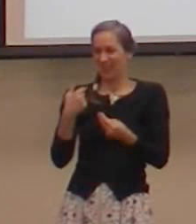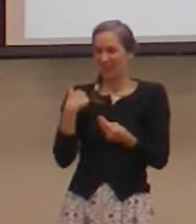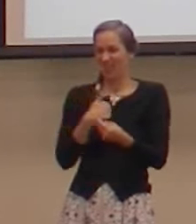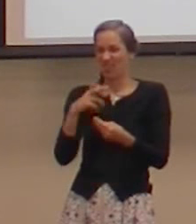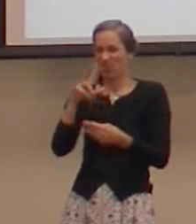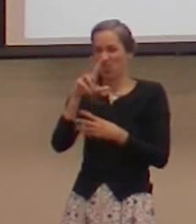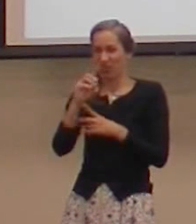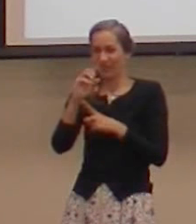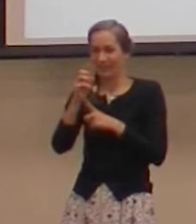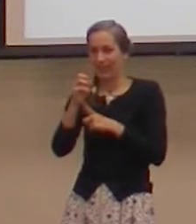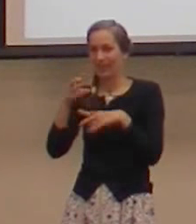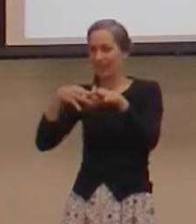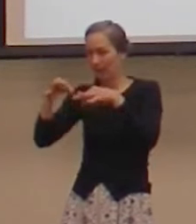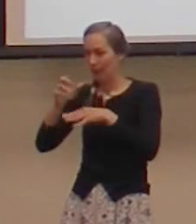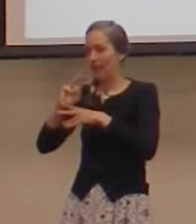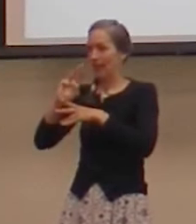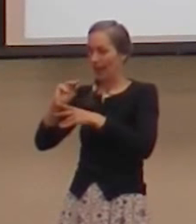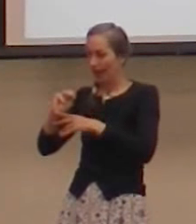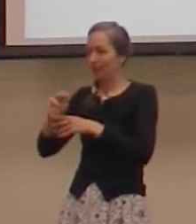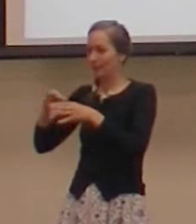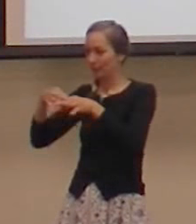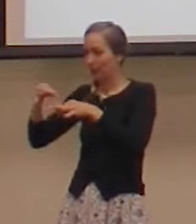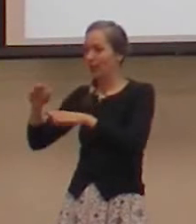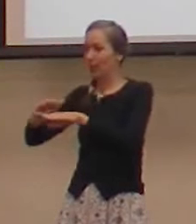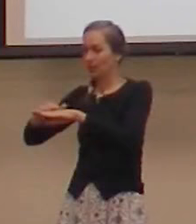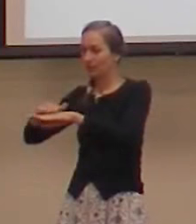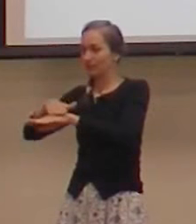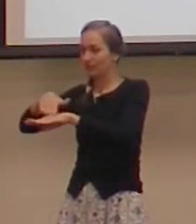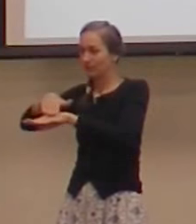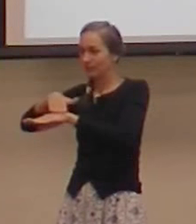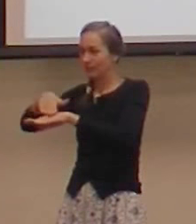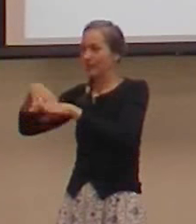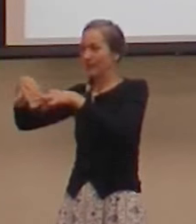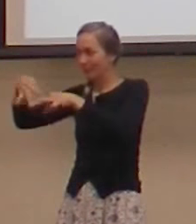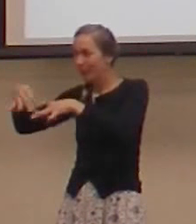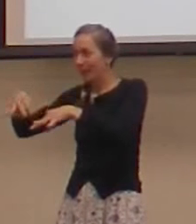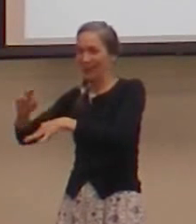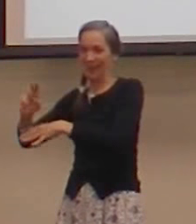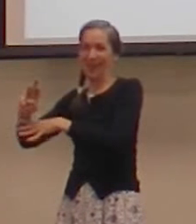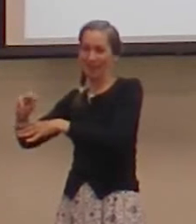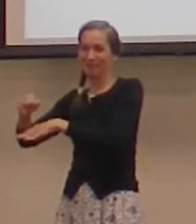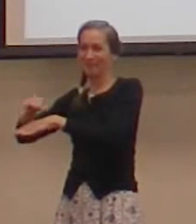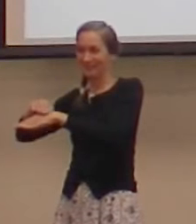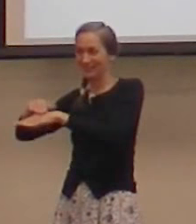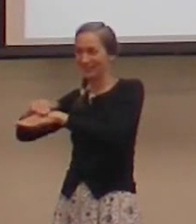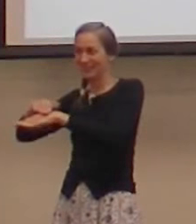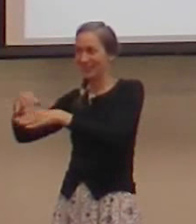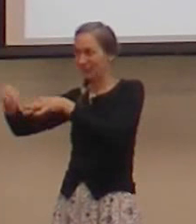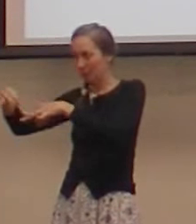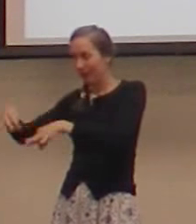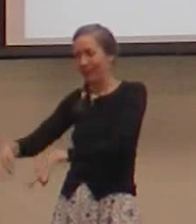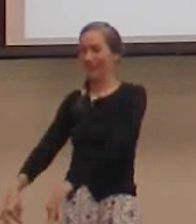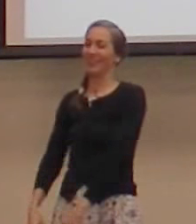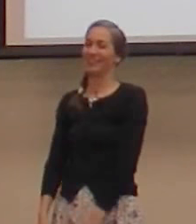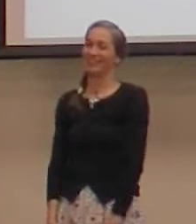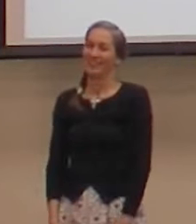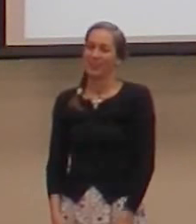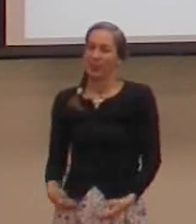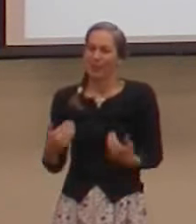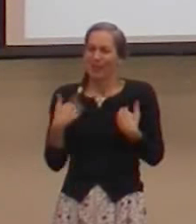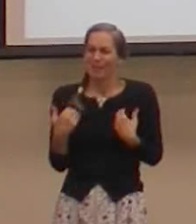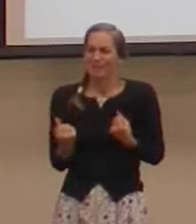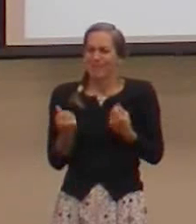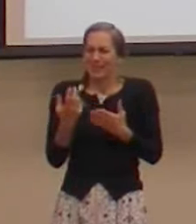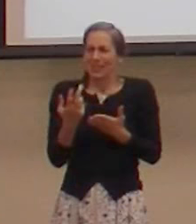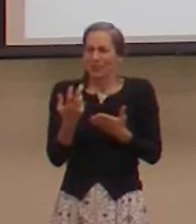this is what AIM is. This is what God did to me and through me and with me through this thing called AIM. So we have all kinds of resources. And